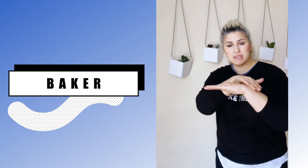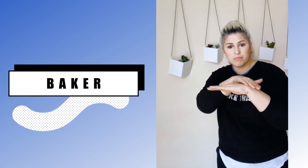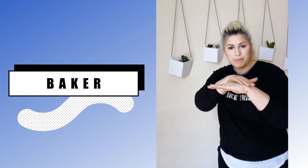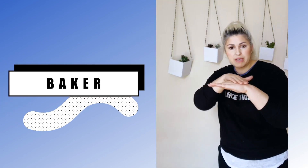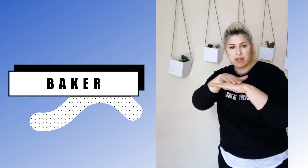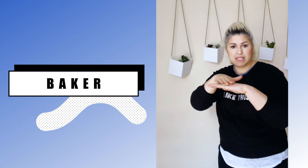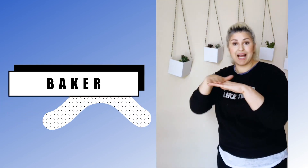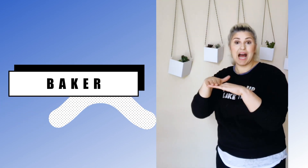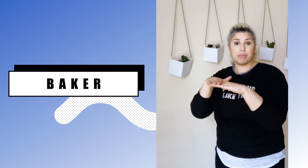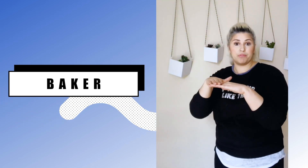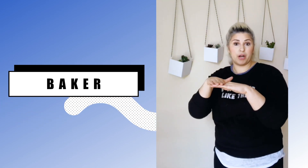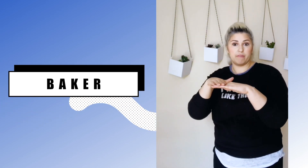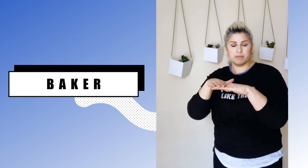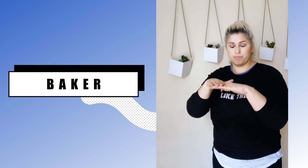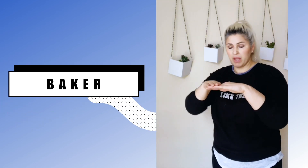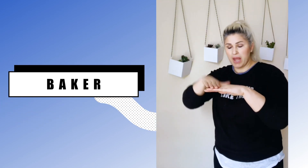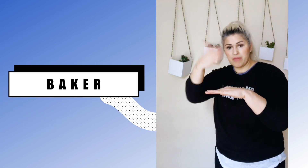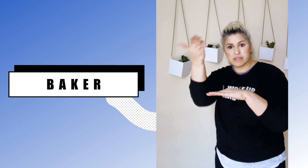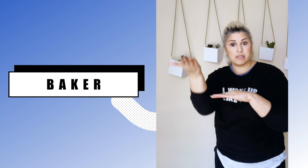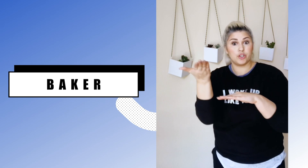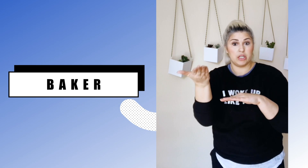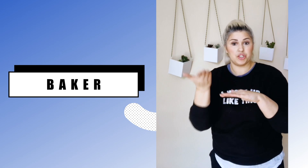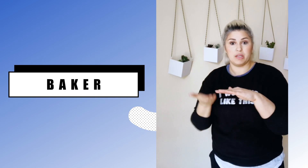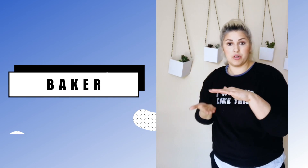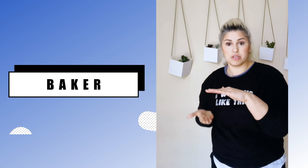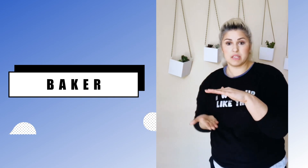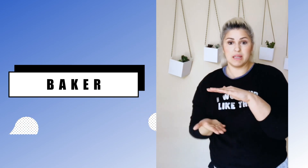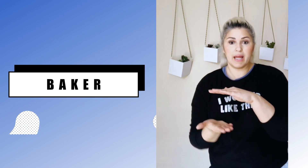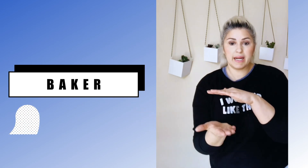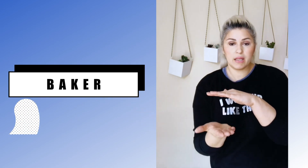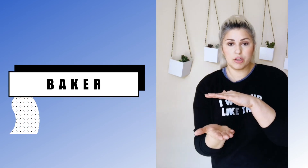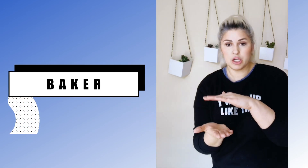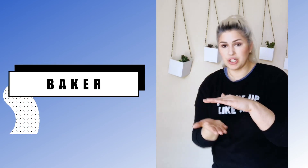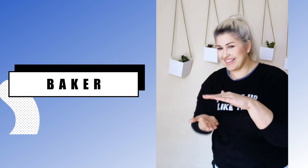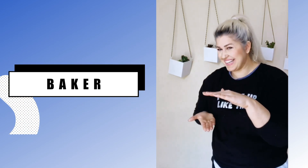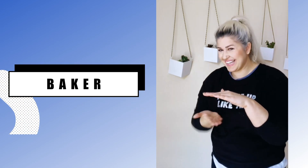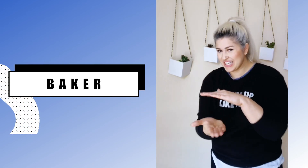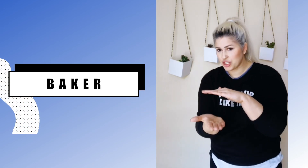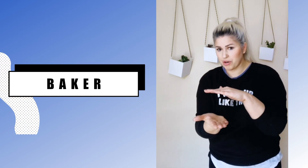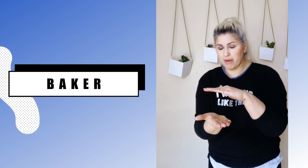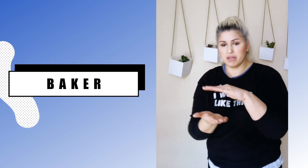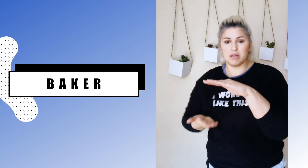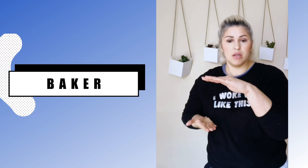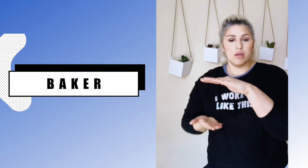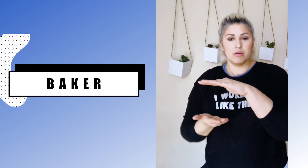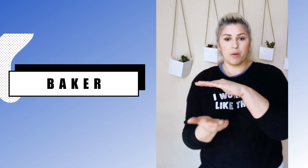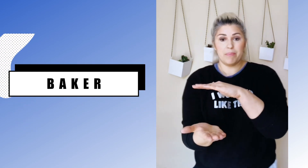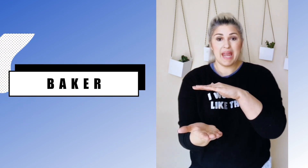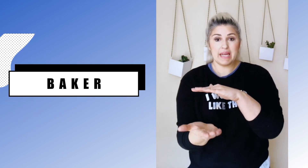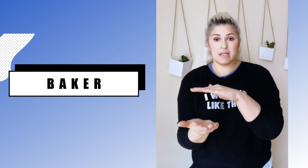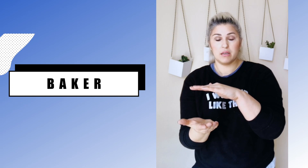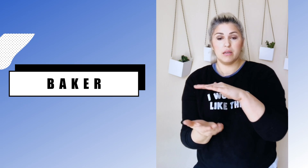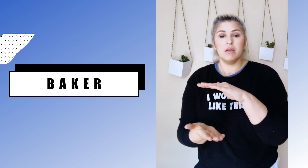So this is representing the top of your oven. And this is a cookie sheet. And you're sliding your cookie sheet into your oven.